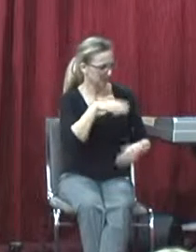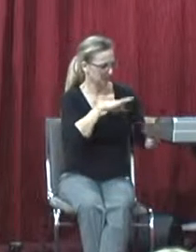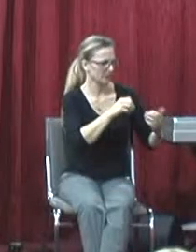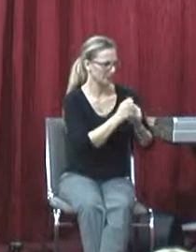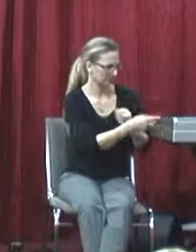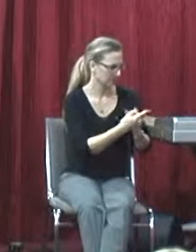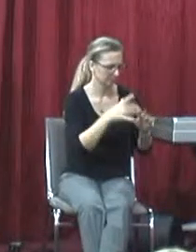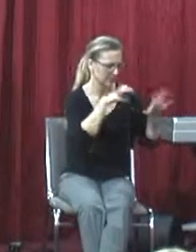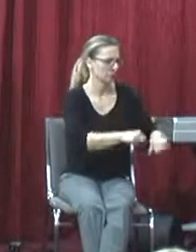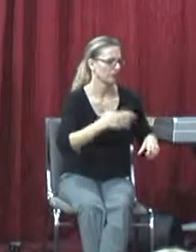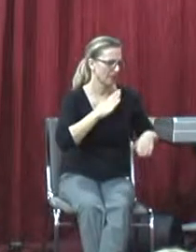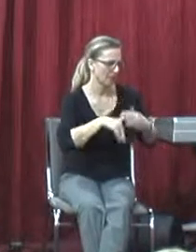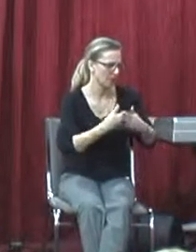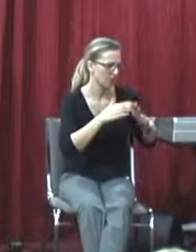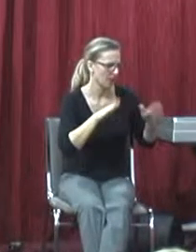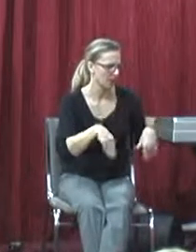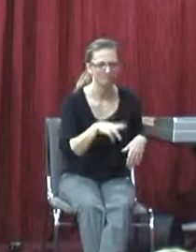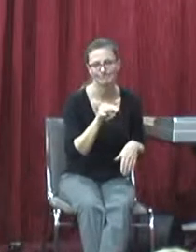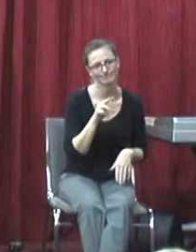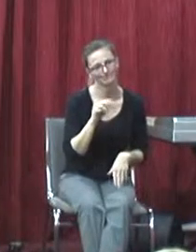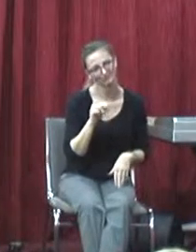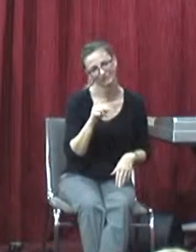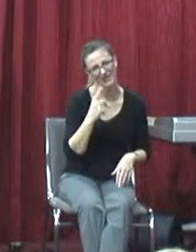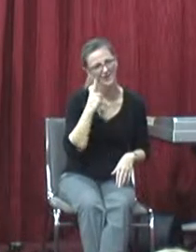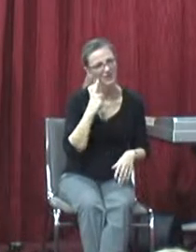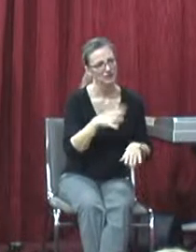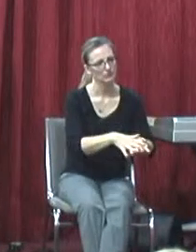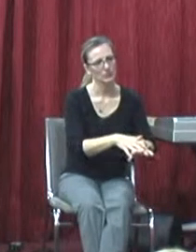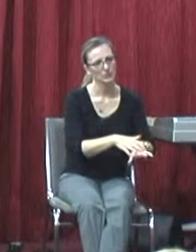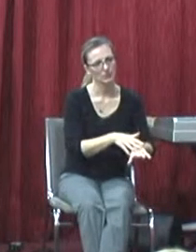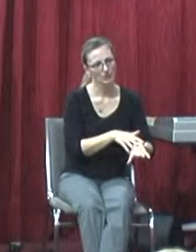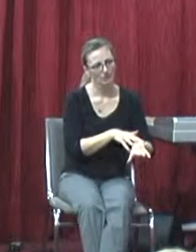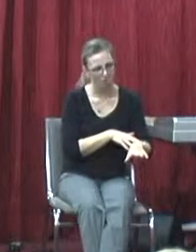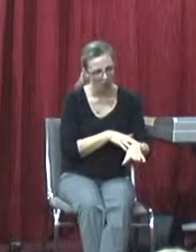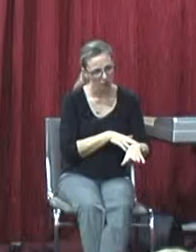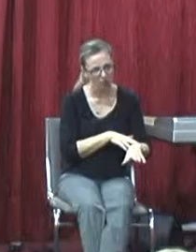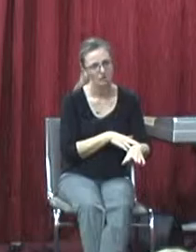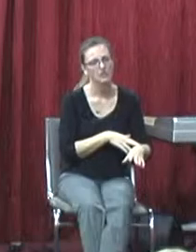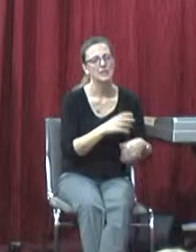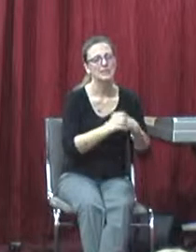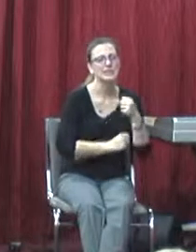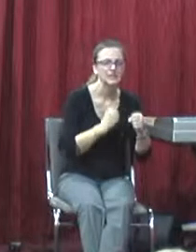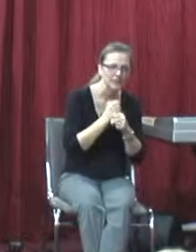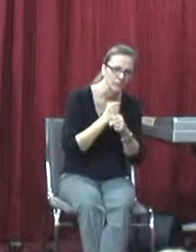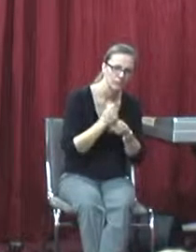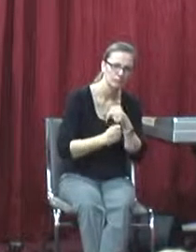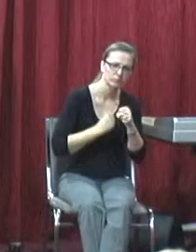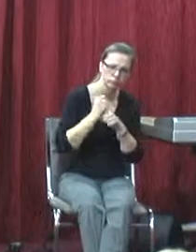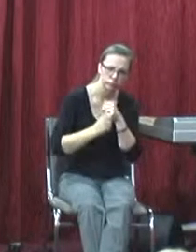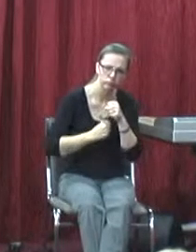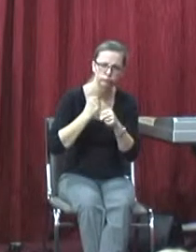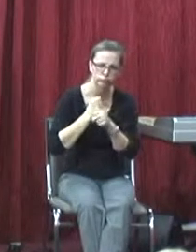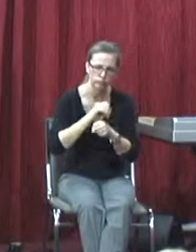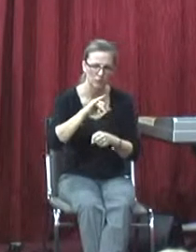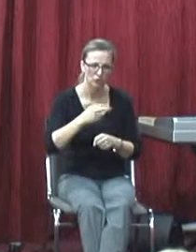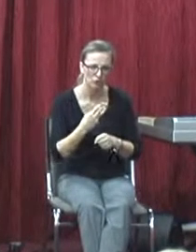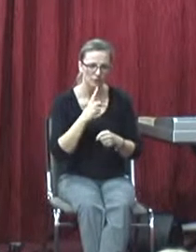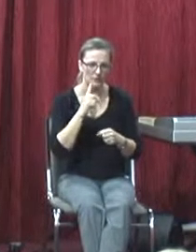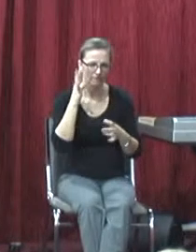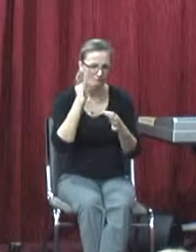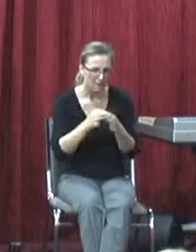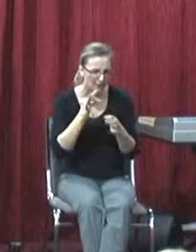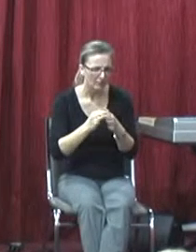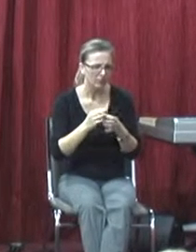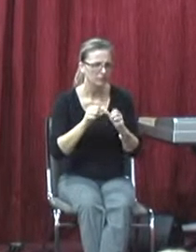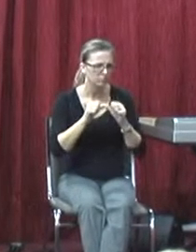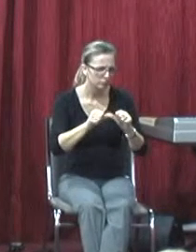happened over slow years of Joseph proving himself to be faithful, to be diligent, to be the best servant.